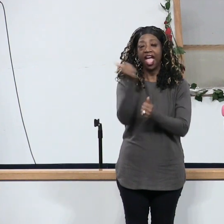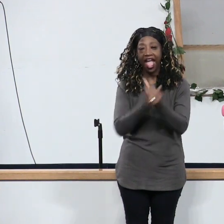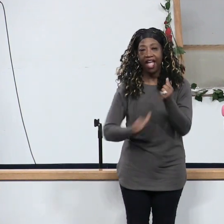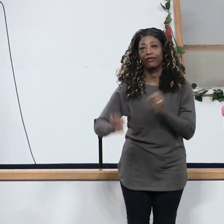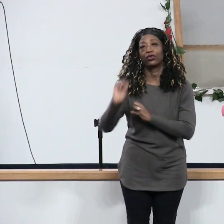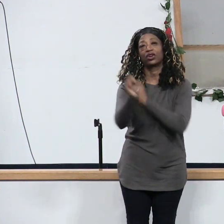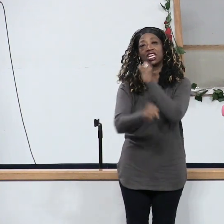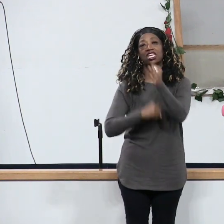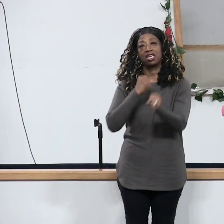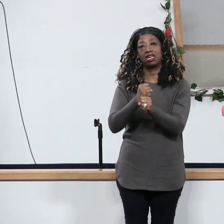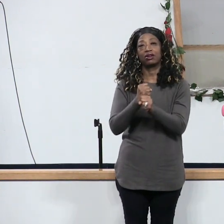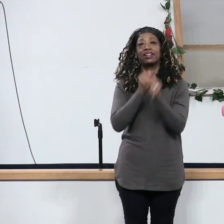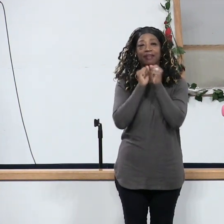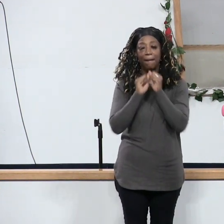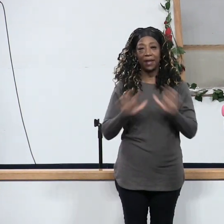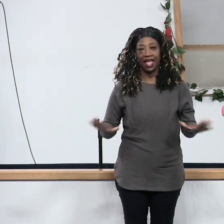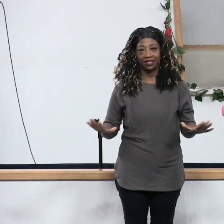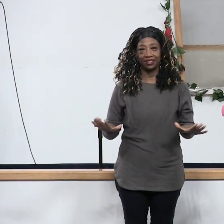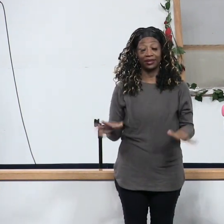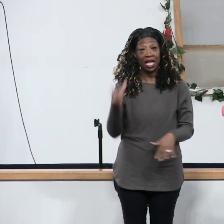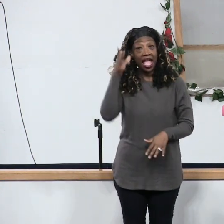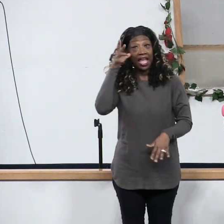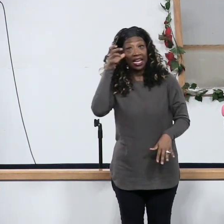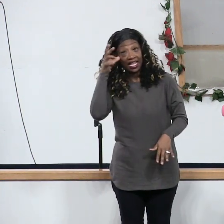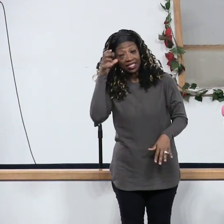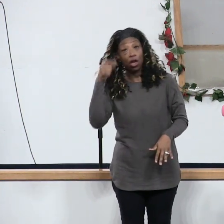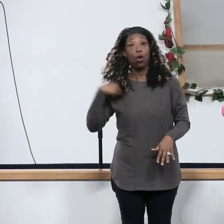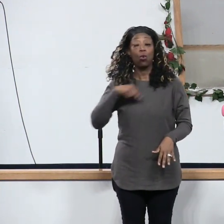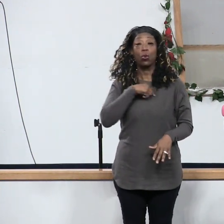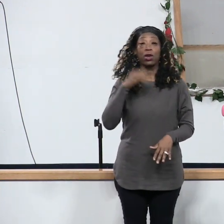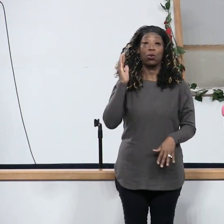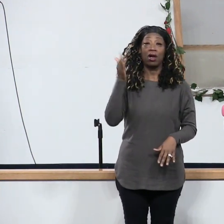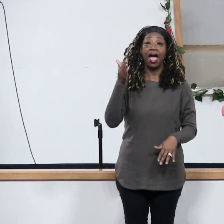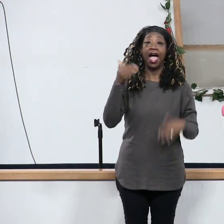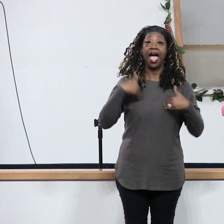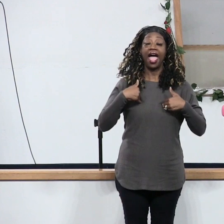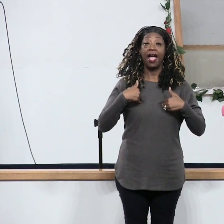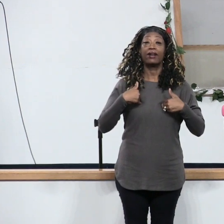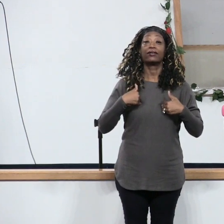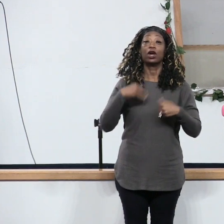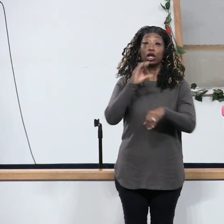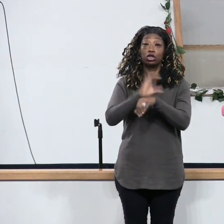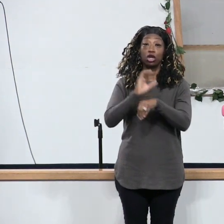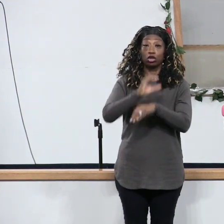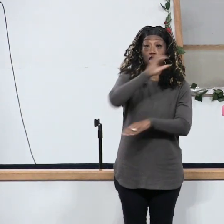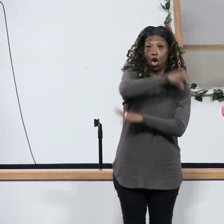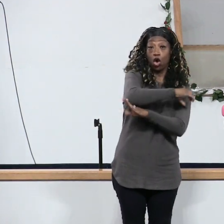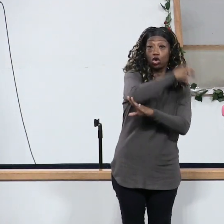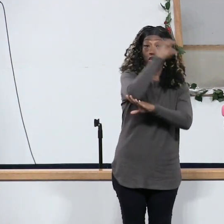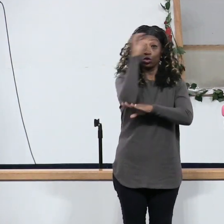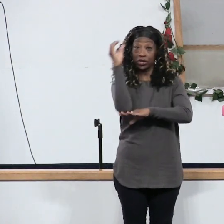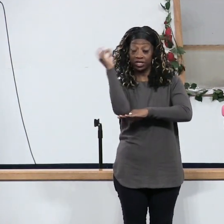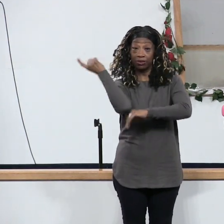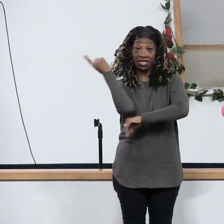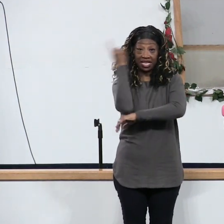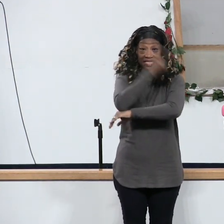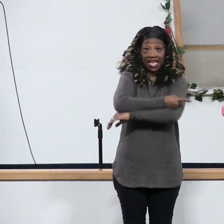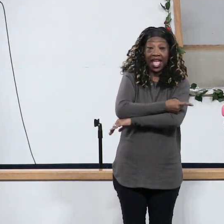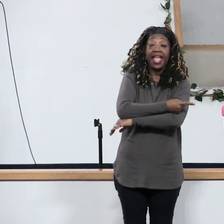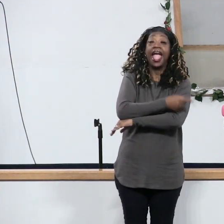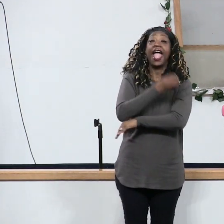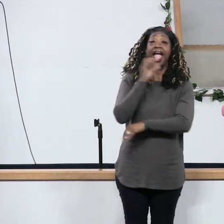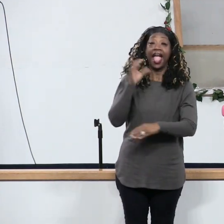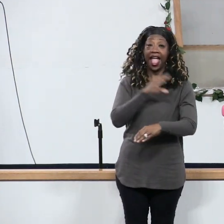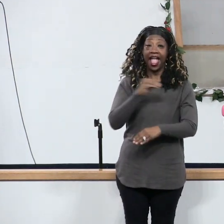right? So it's a blessing. Listen, we are having church on Christmas Day, all right, and on New Year's